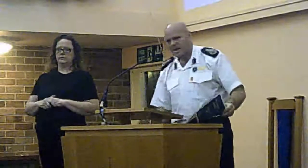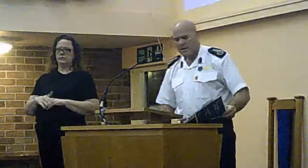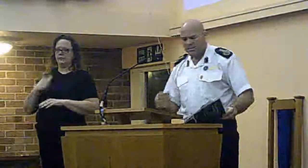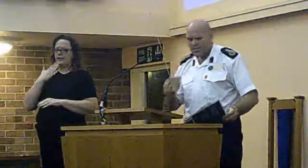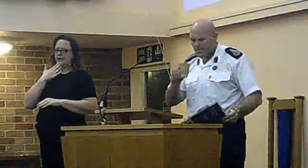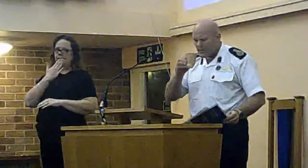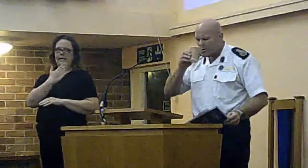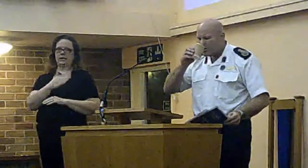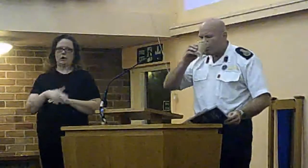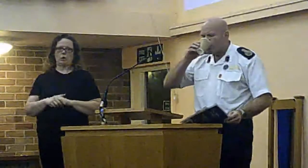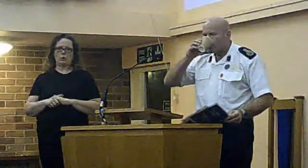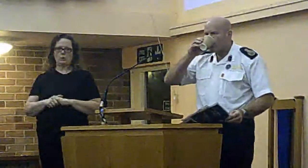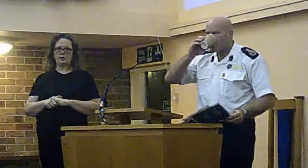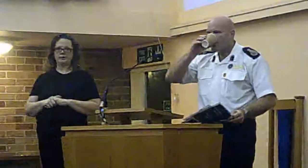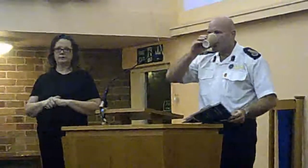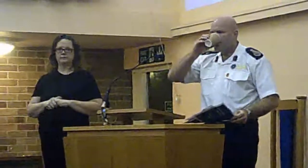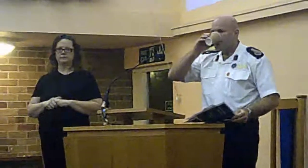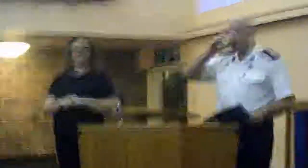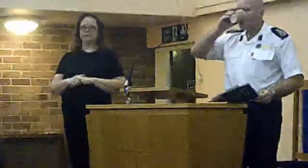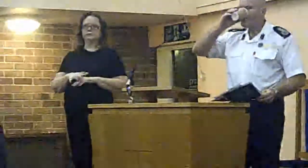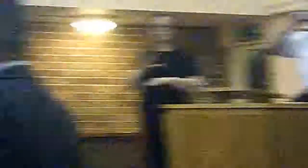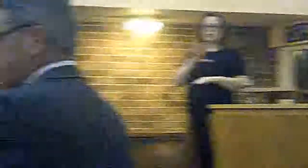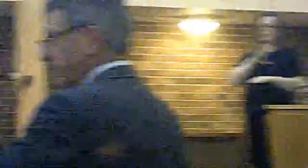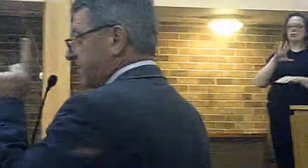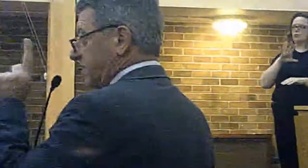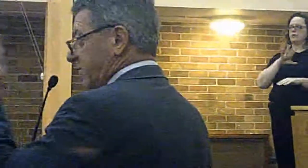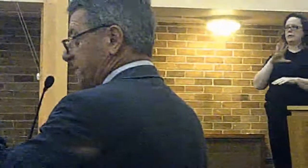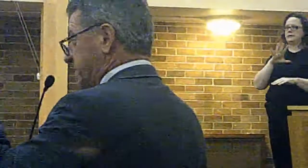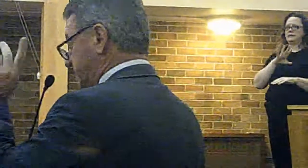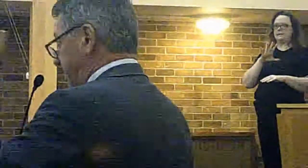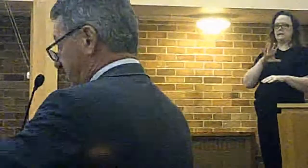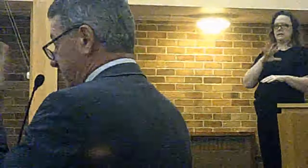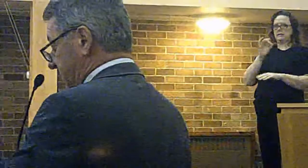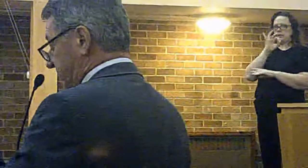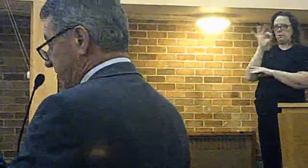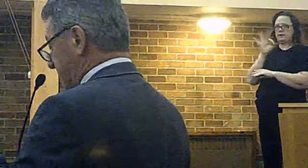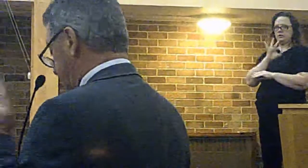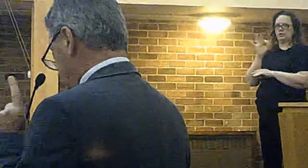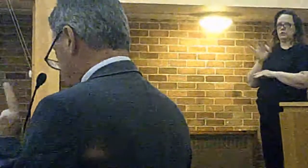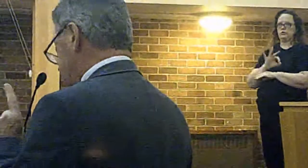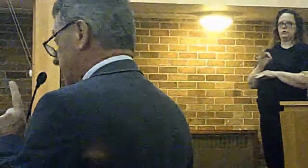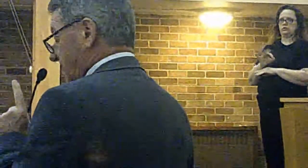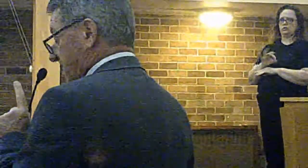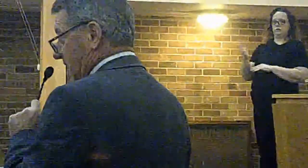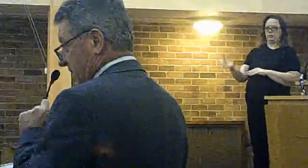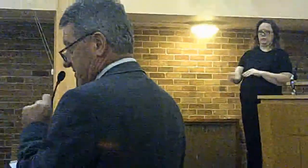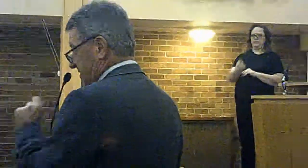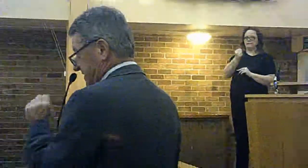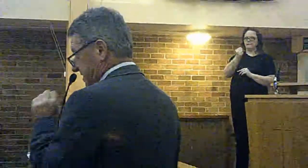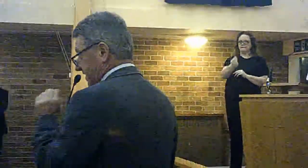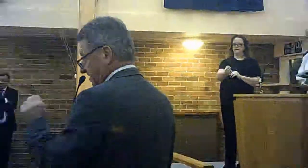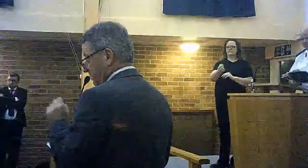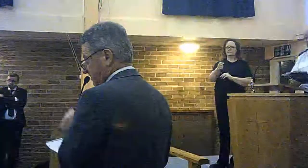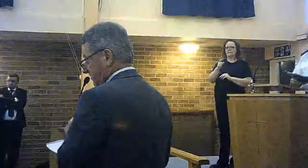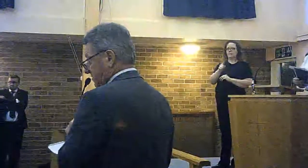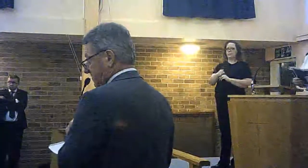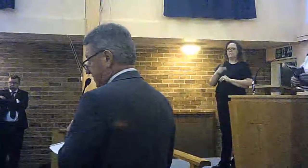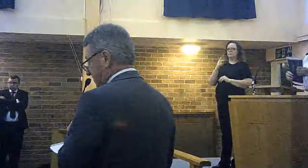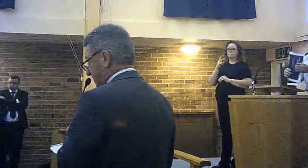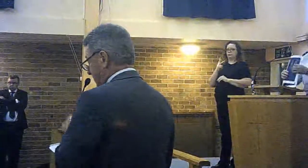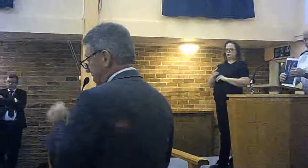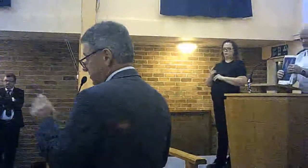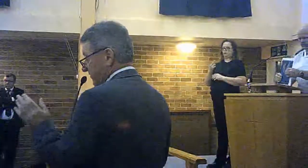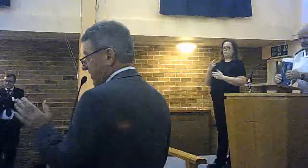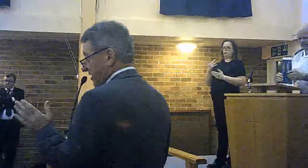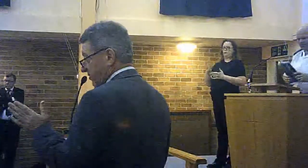and i've already received a number of questions from the other room so i'm going to take a couple of them